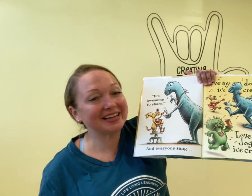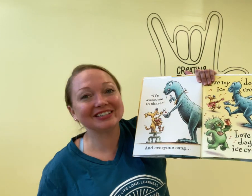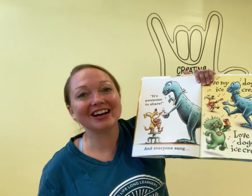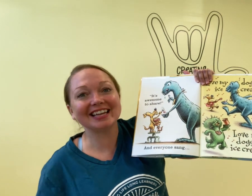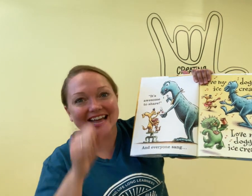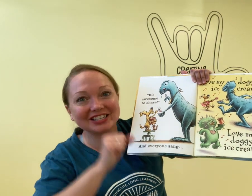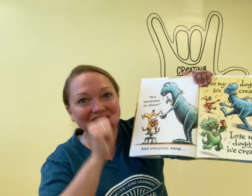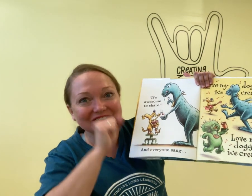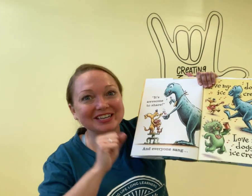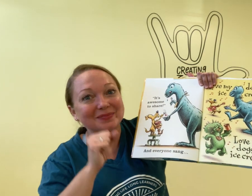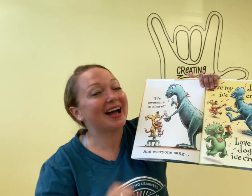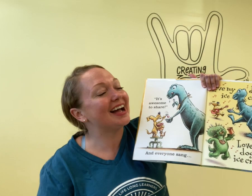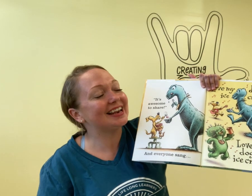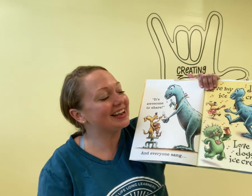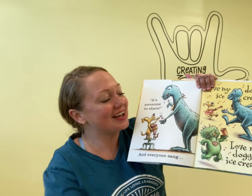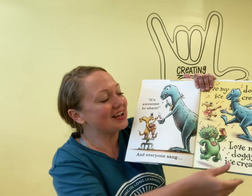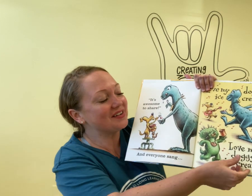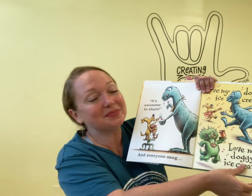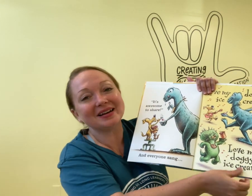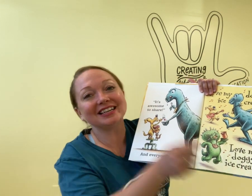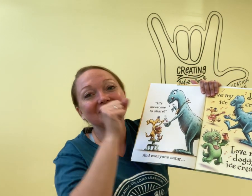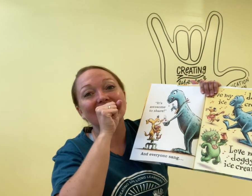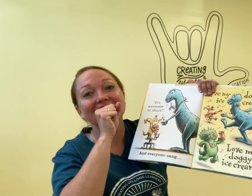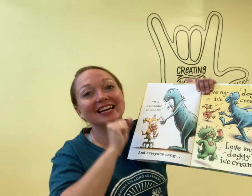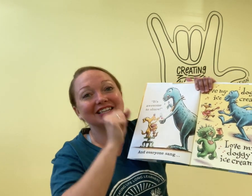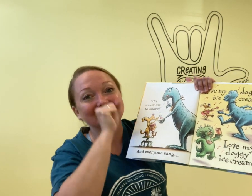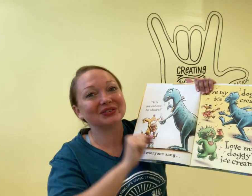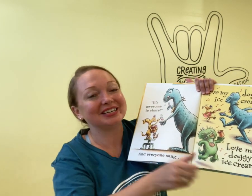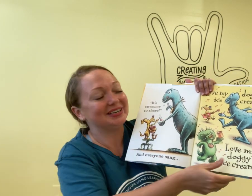doggy ice cream. I love my doggy ice cream.